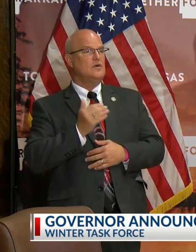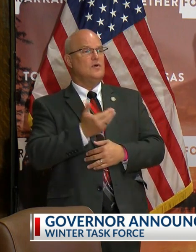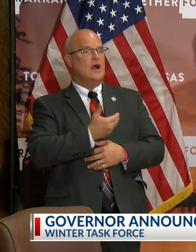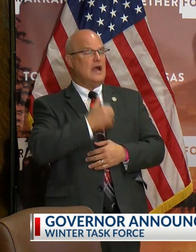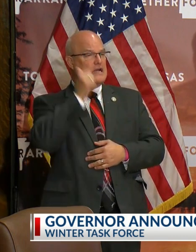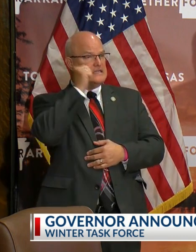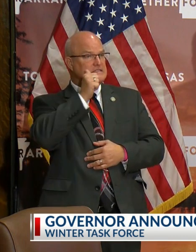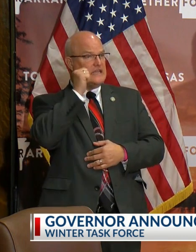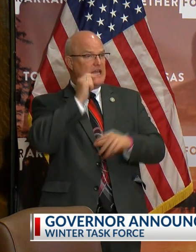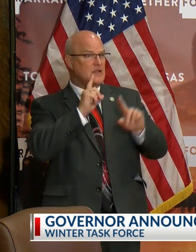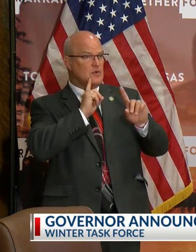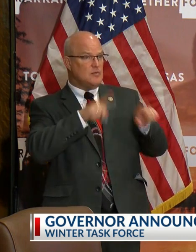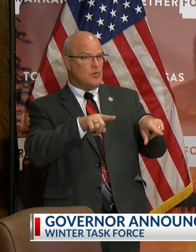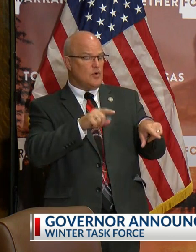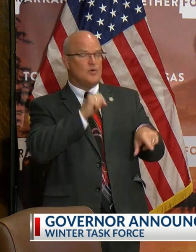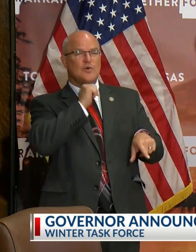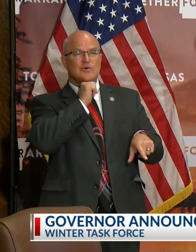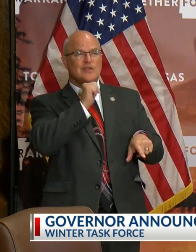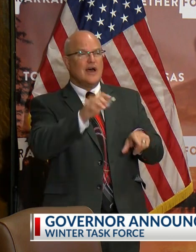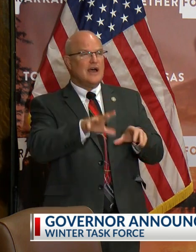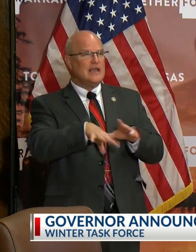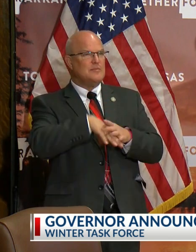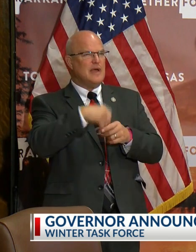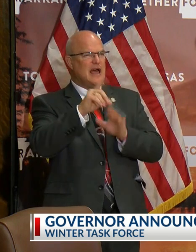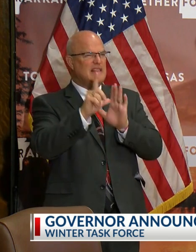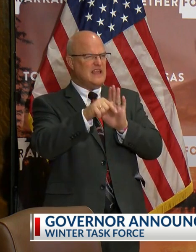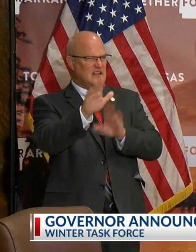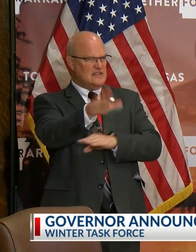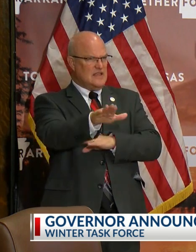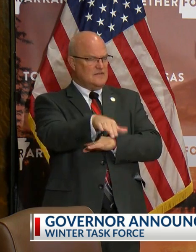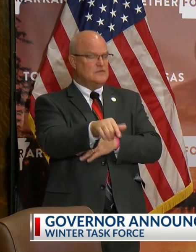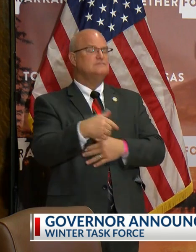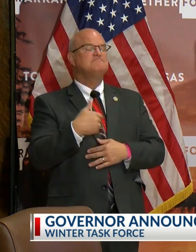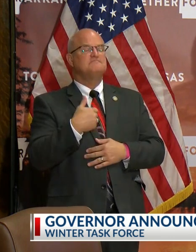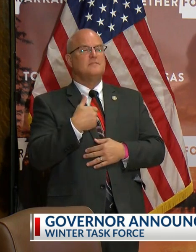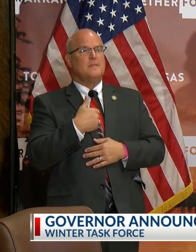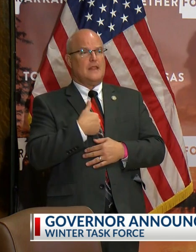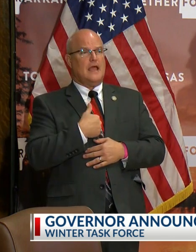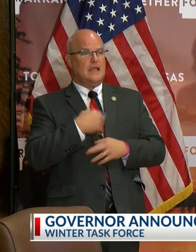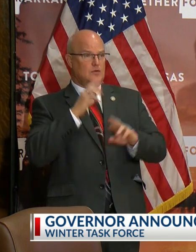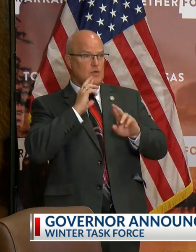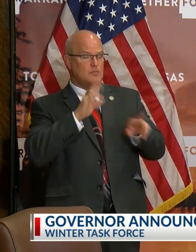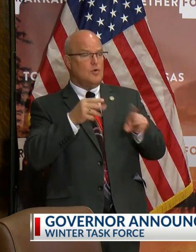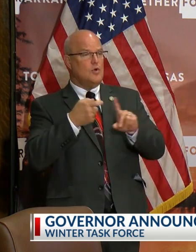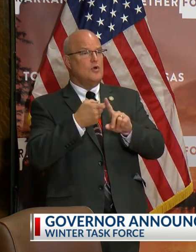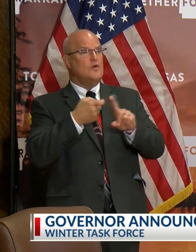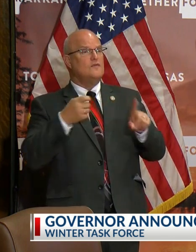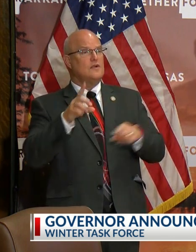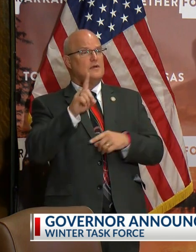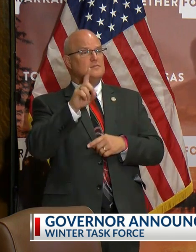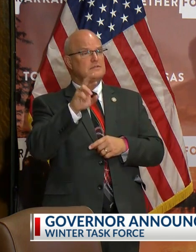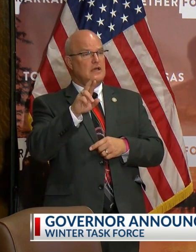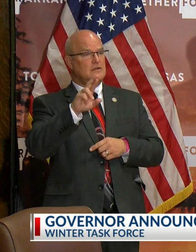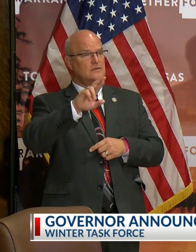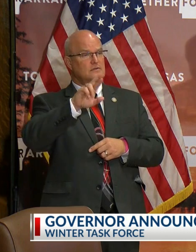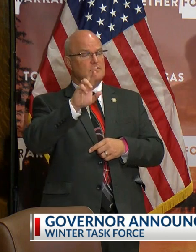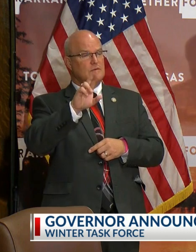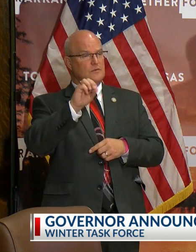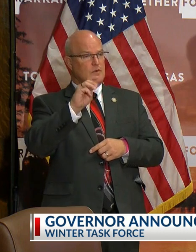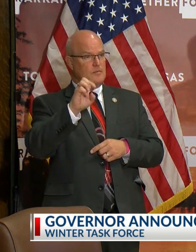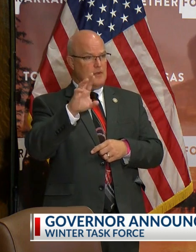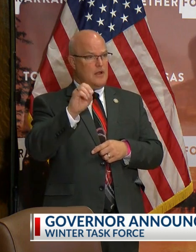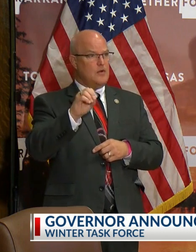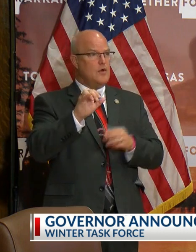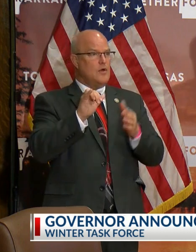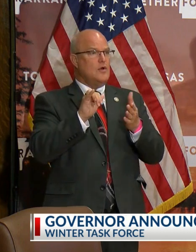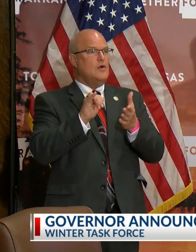daily report will not come out until later today, I did get a report from Dr. Romero